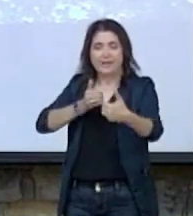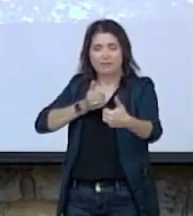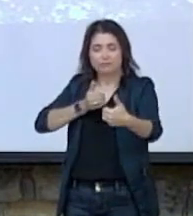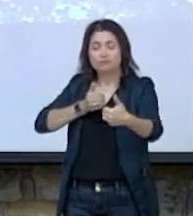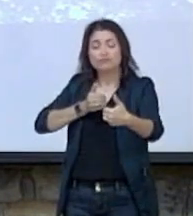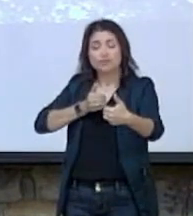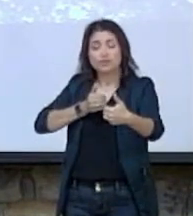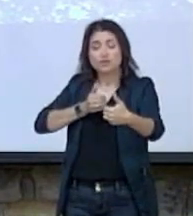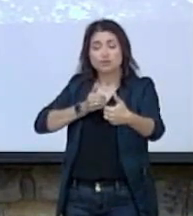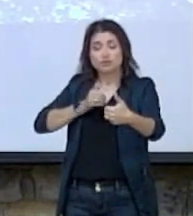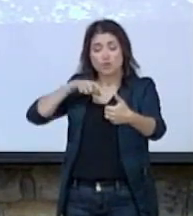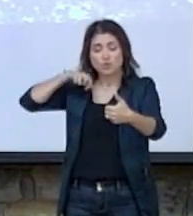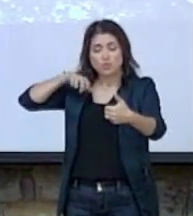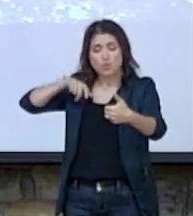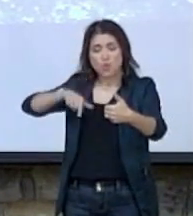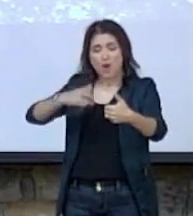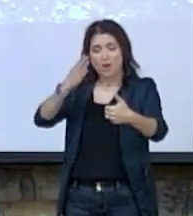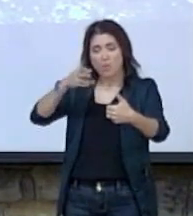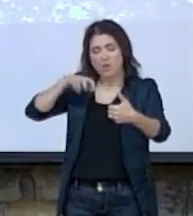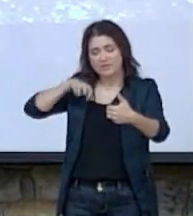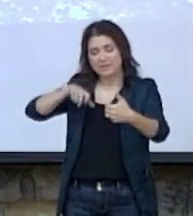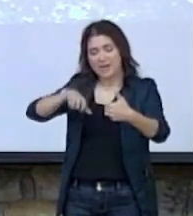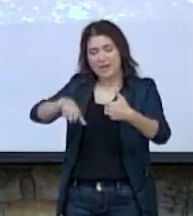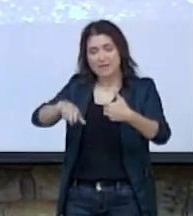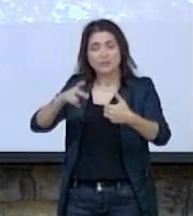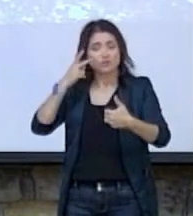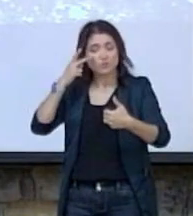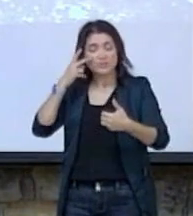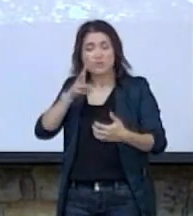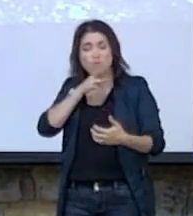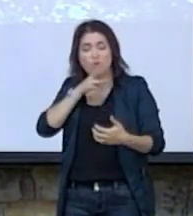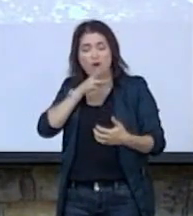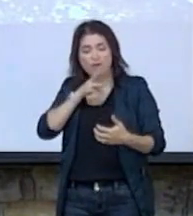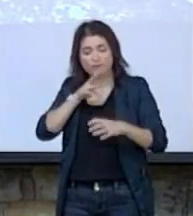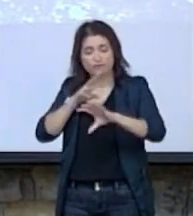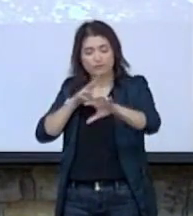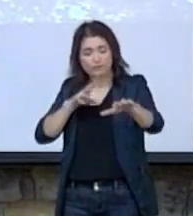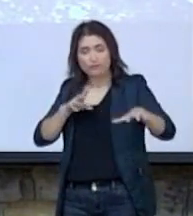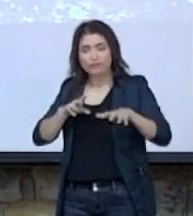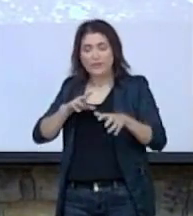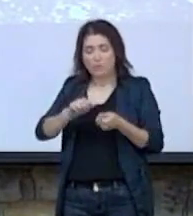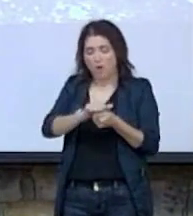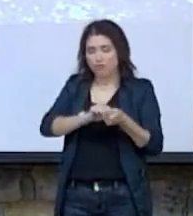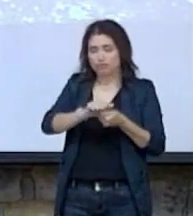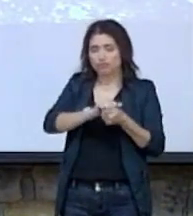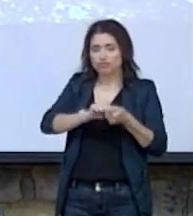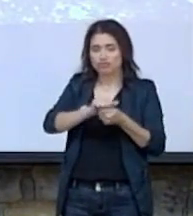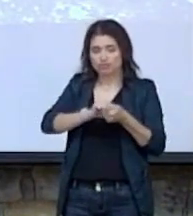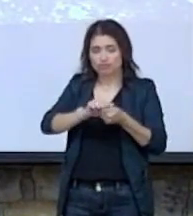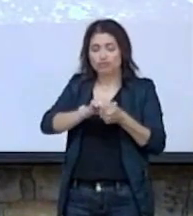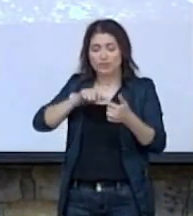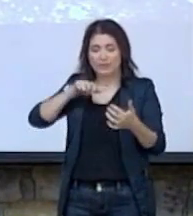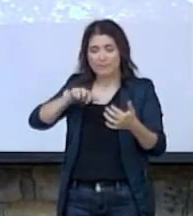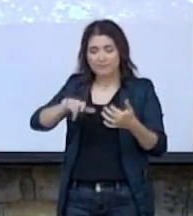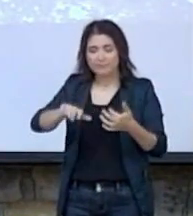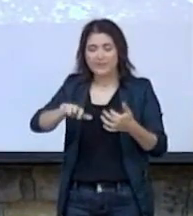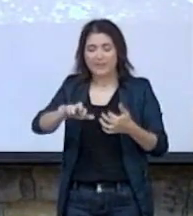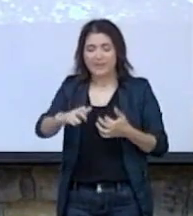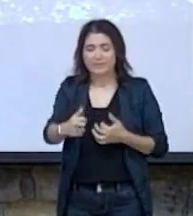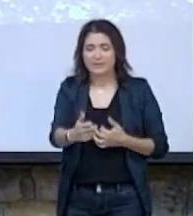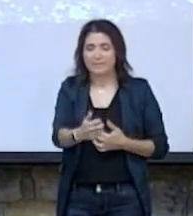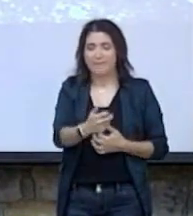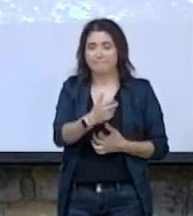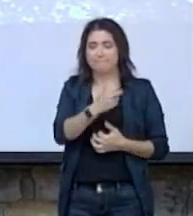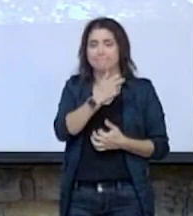walk down on one side, and there would be water in this area, and they would wash themselves and then come up on the other side clean. They would